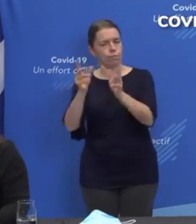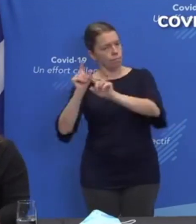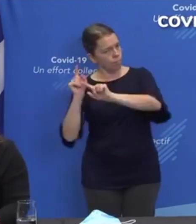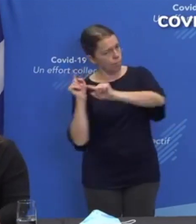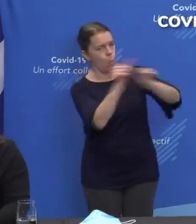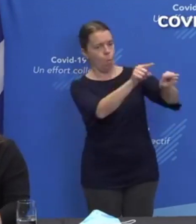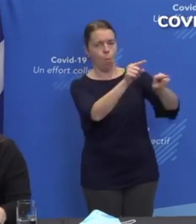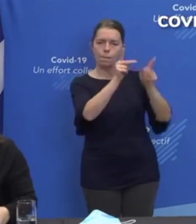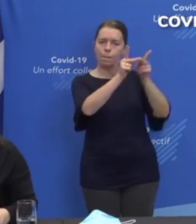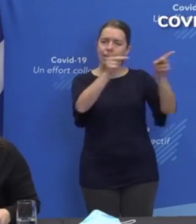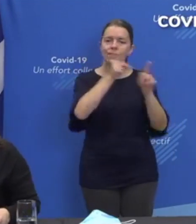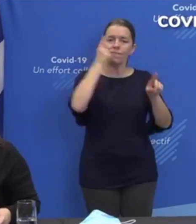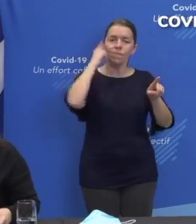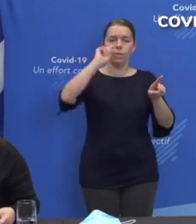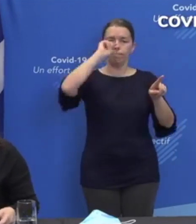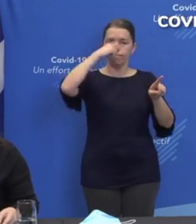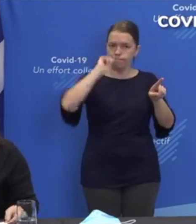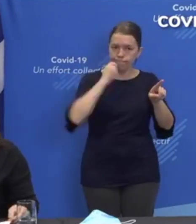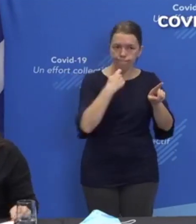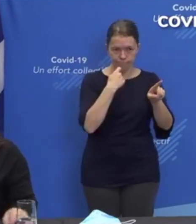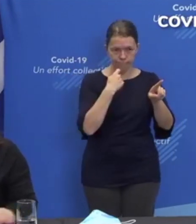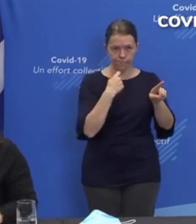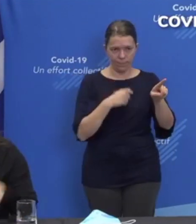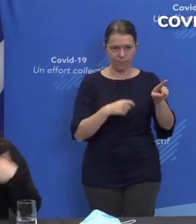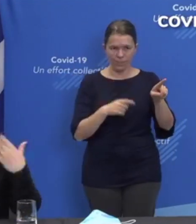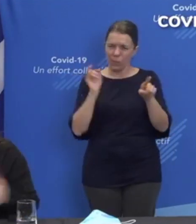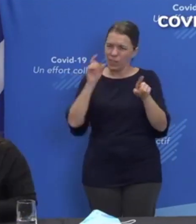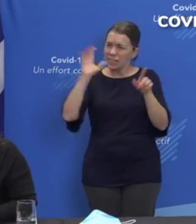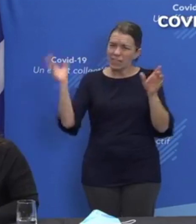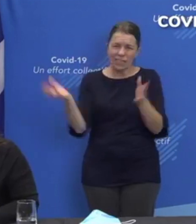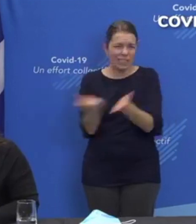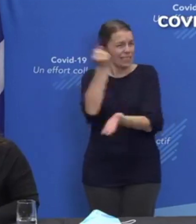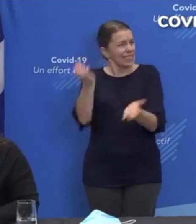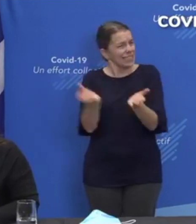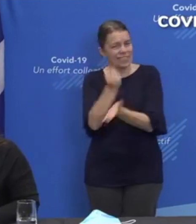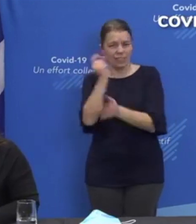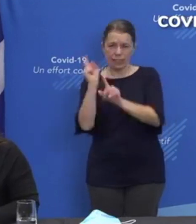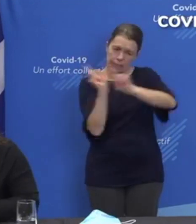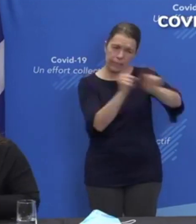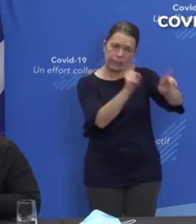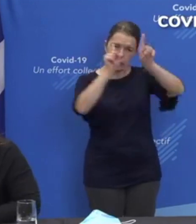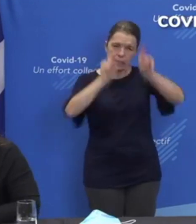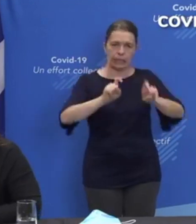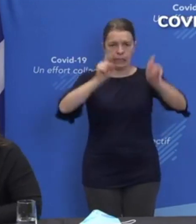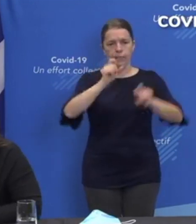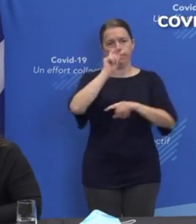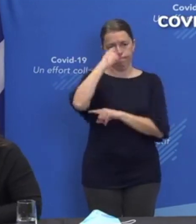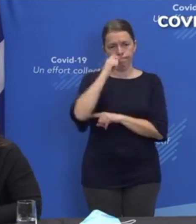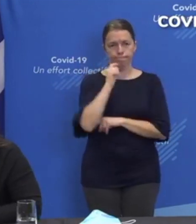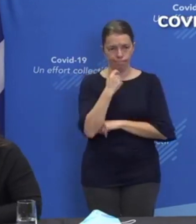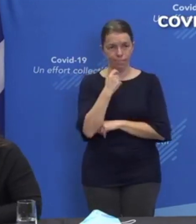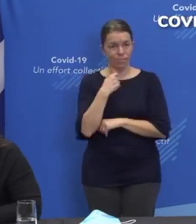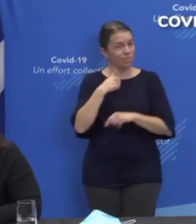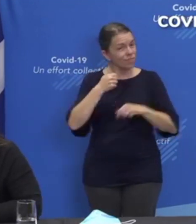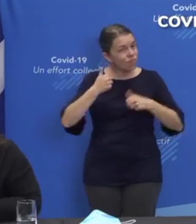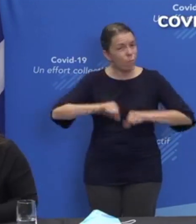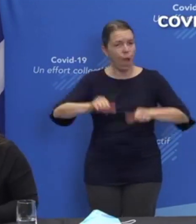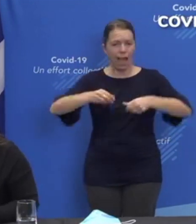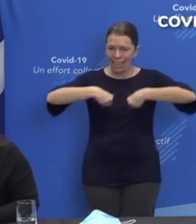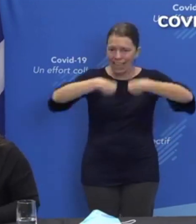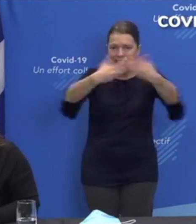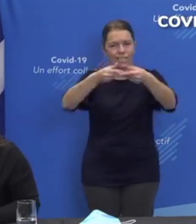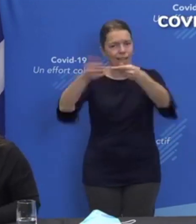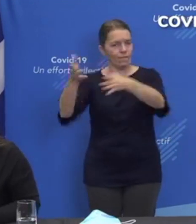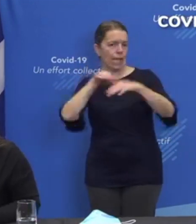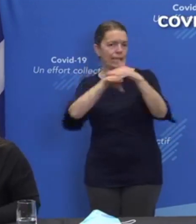to get a screening test. It is free, and we're making it more accessible in those